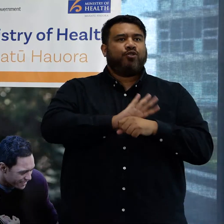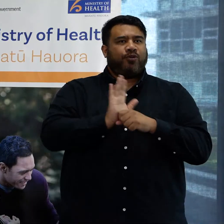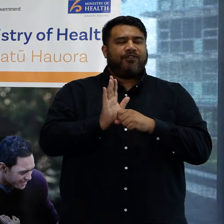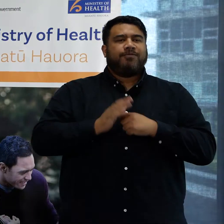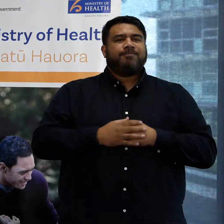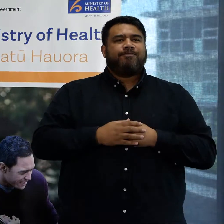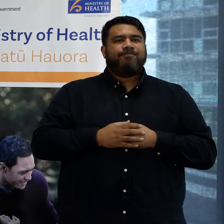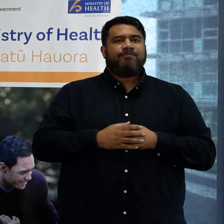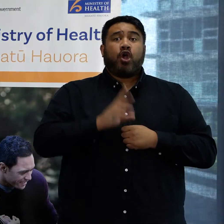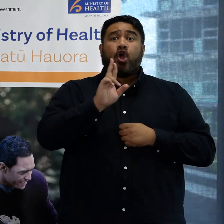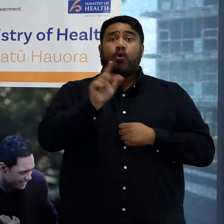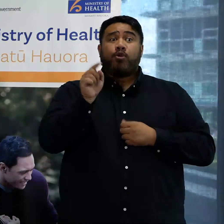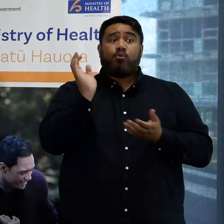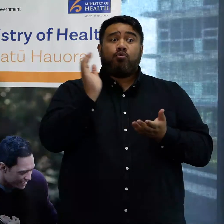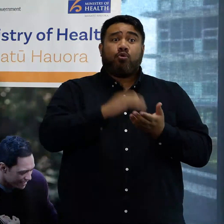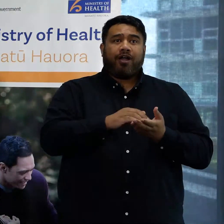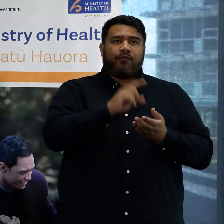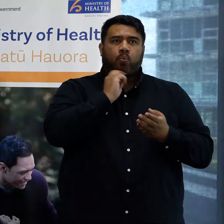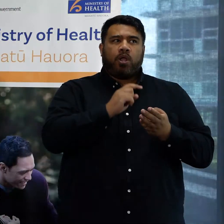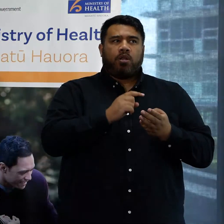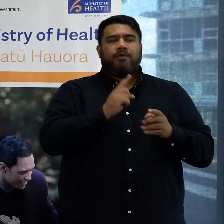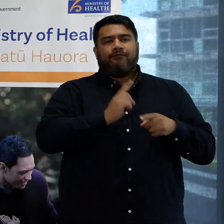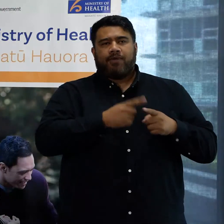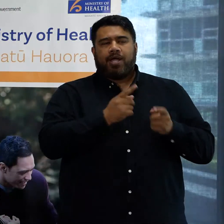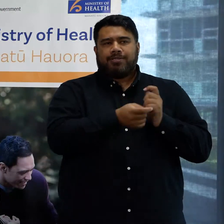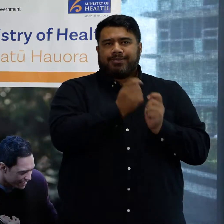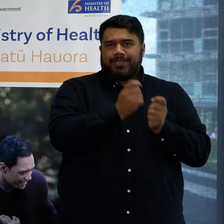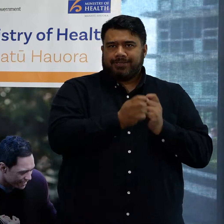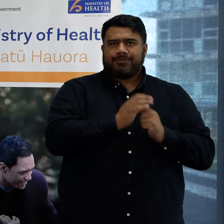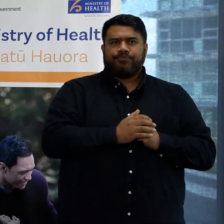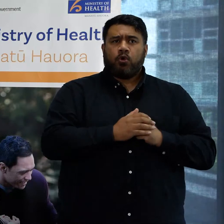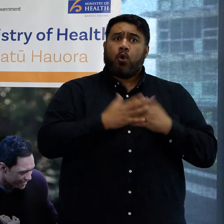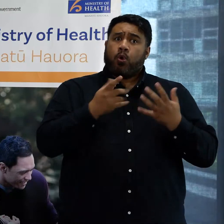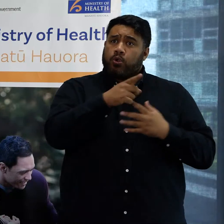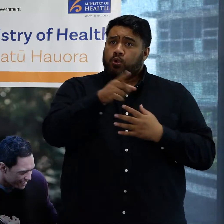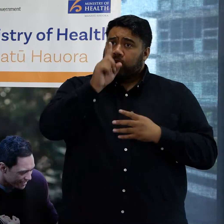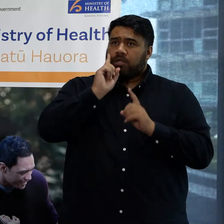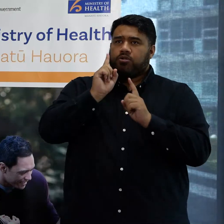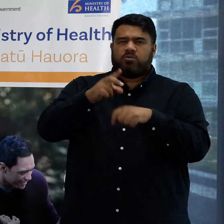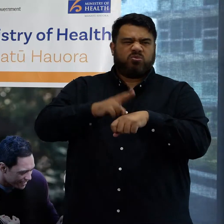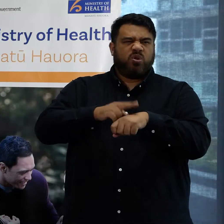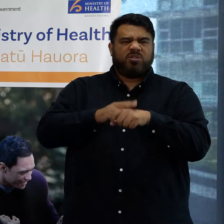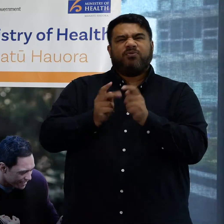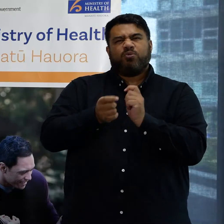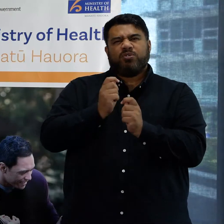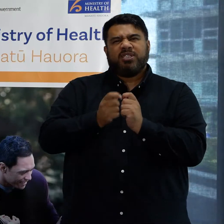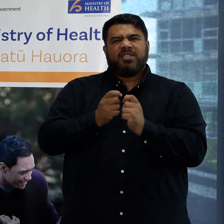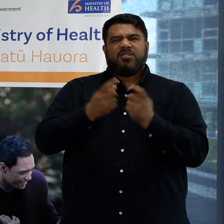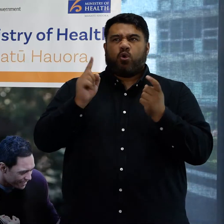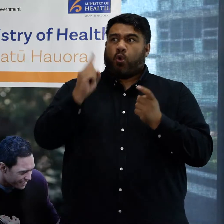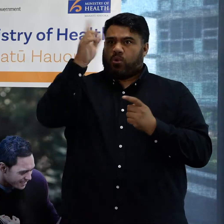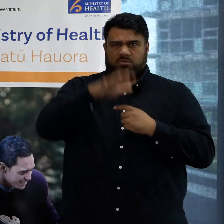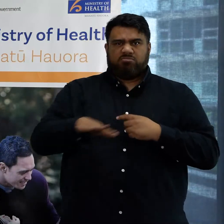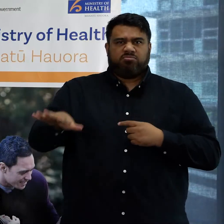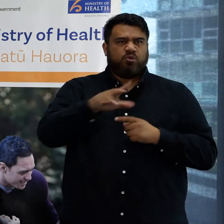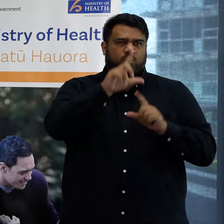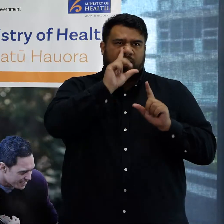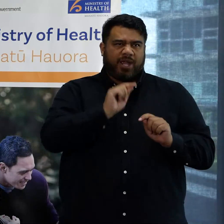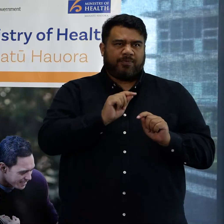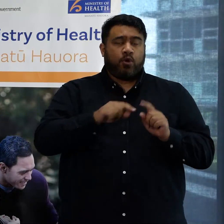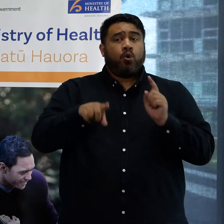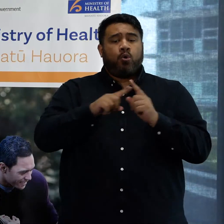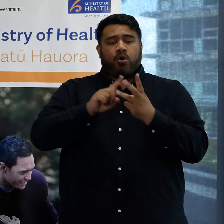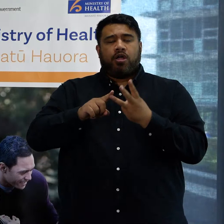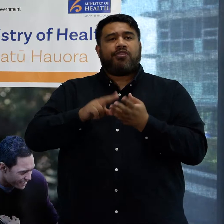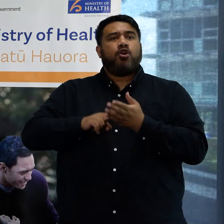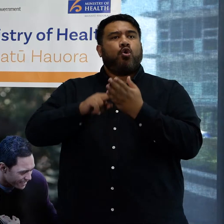wait times, and remember, you can also get a test at your GP anywhere across Auckland, and that other centre at North Care